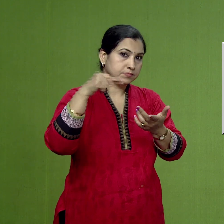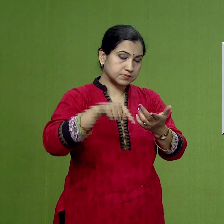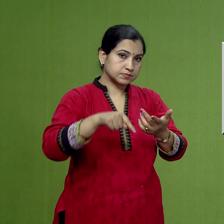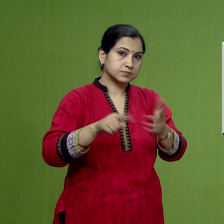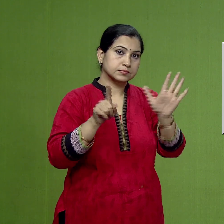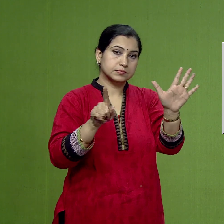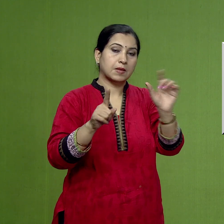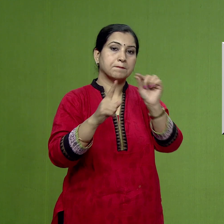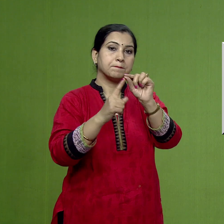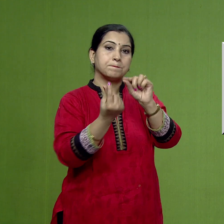and Punjab.